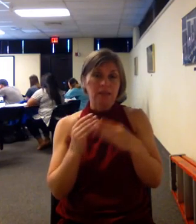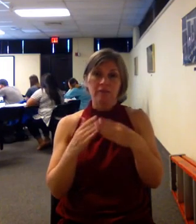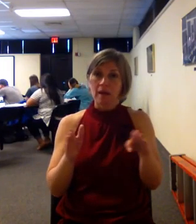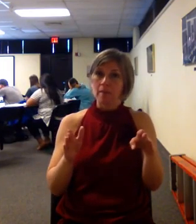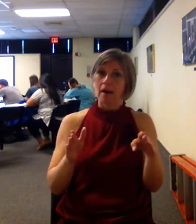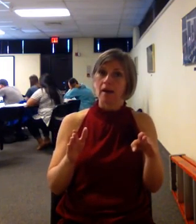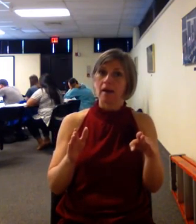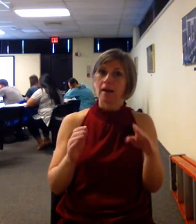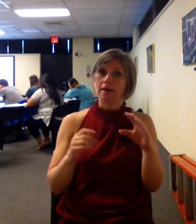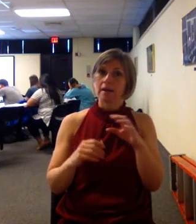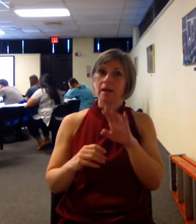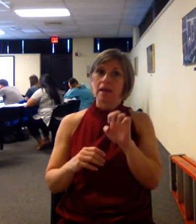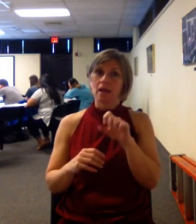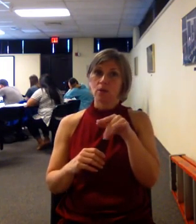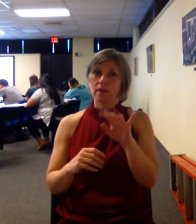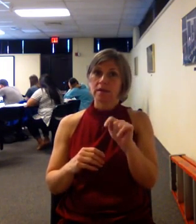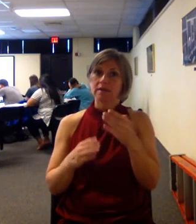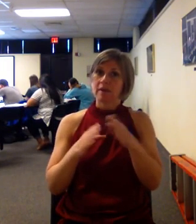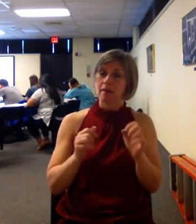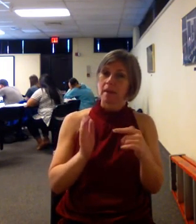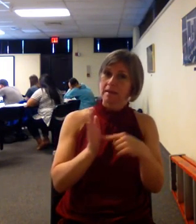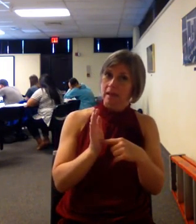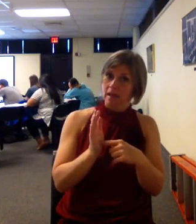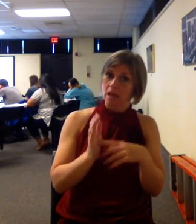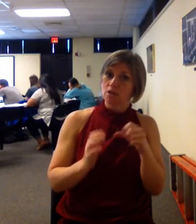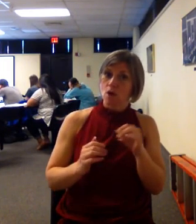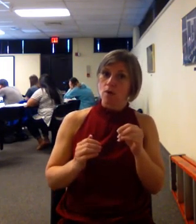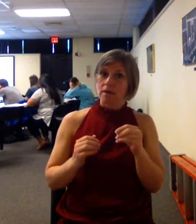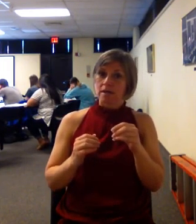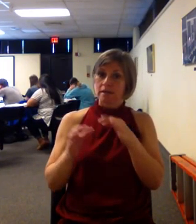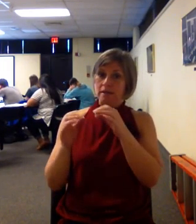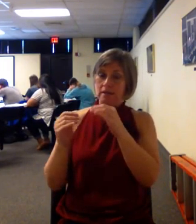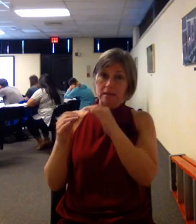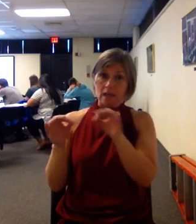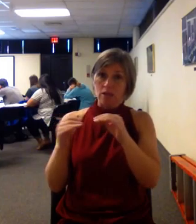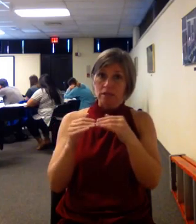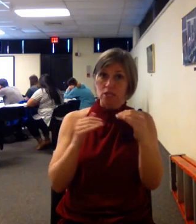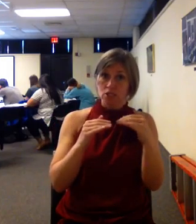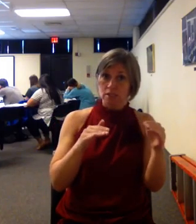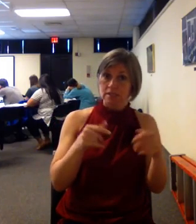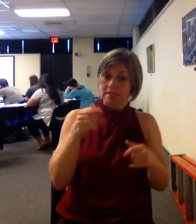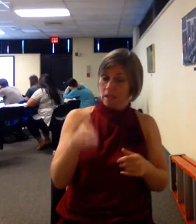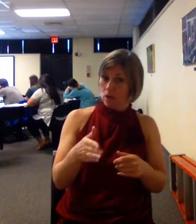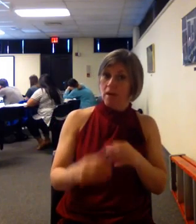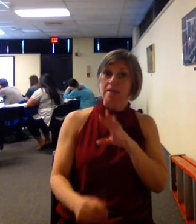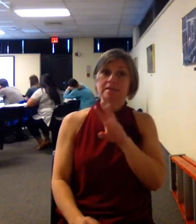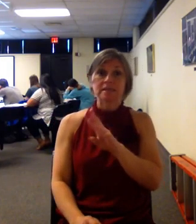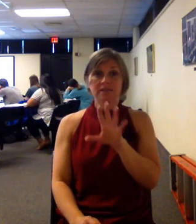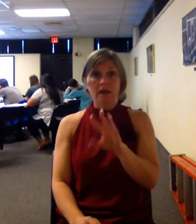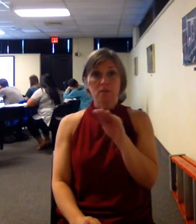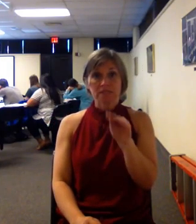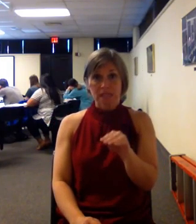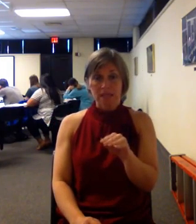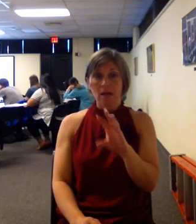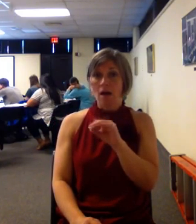by equity plus debt. So he's already done that calculation for you. So you're saying 65% of your weighted